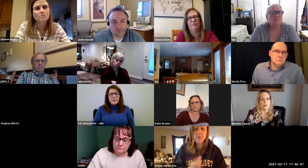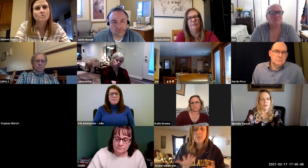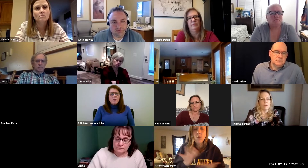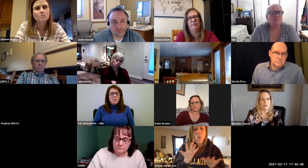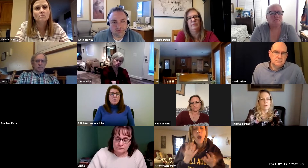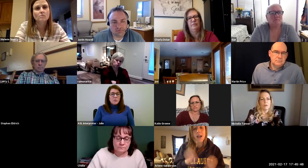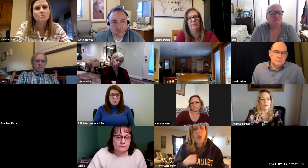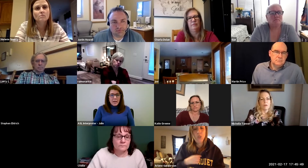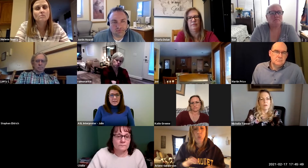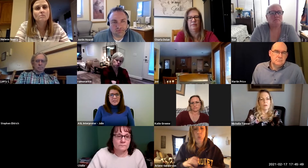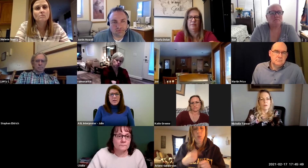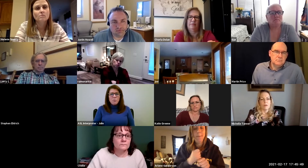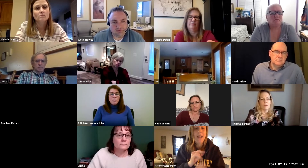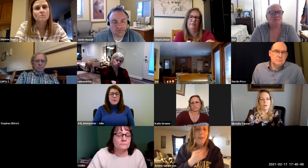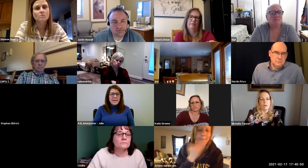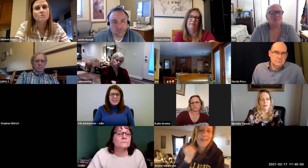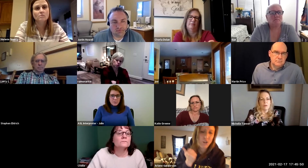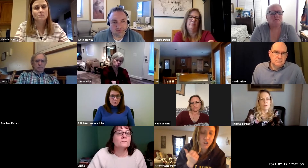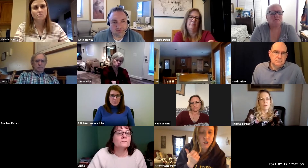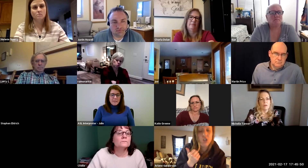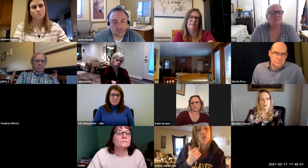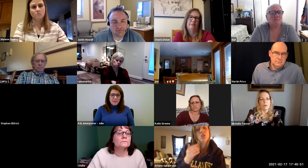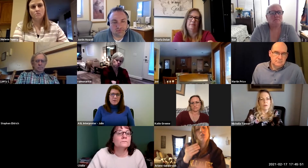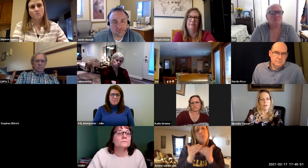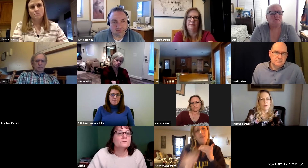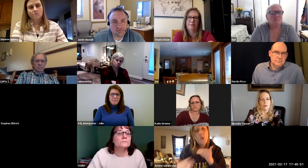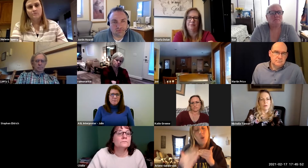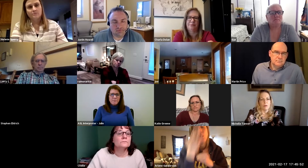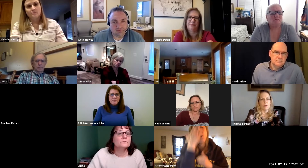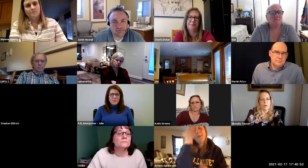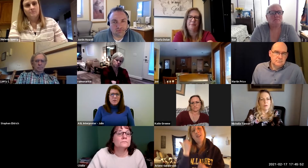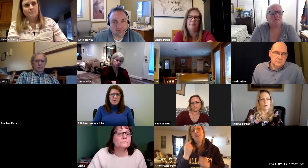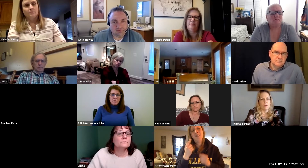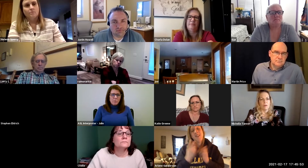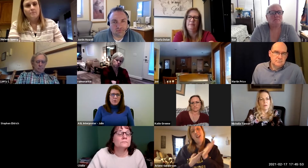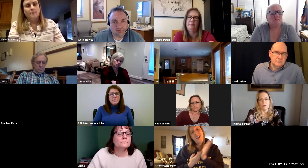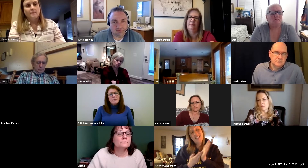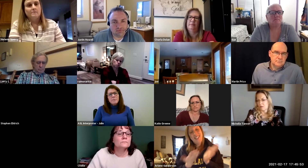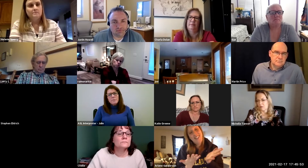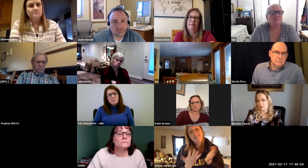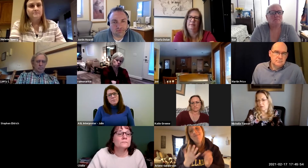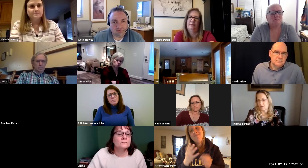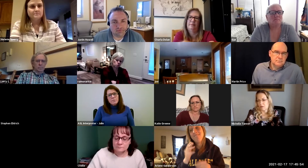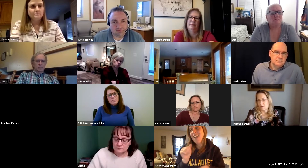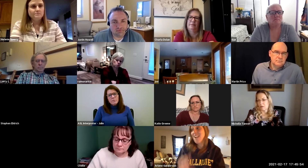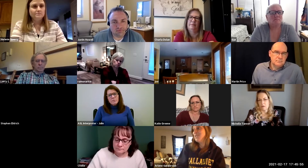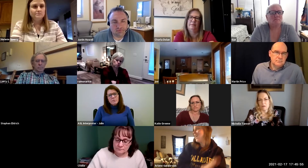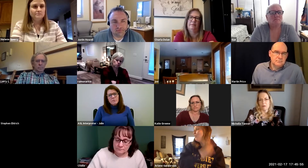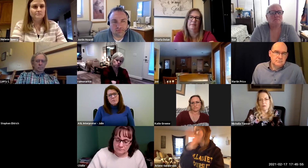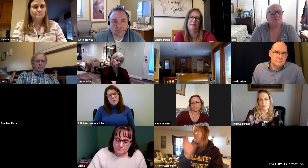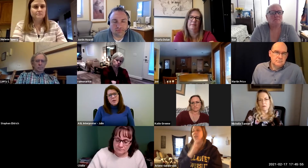So now we can focus on what's right and what we can do to make it better going forward.